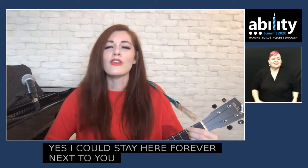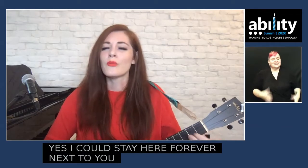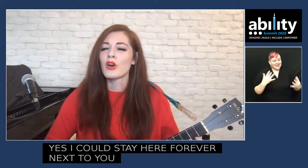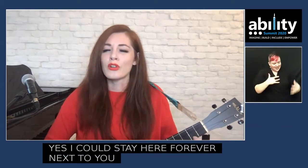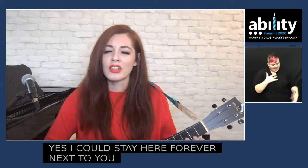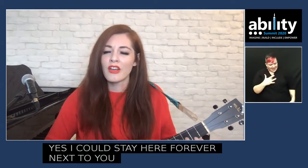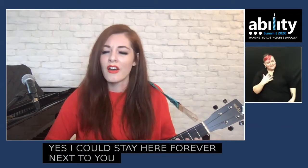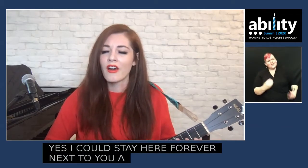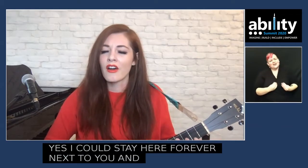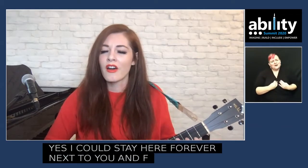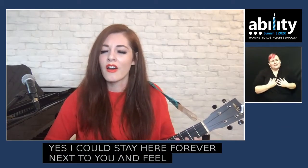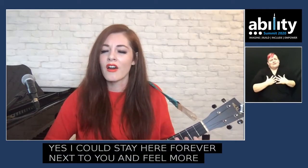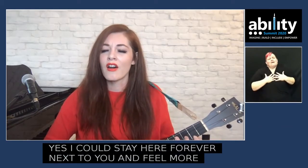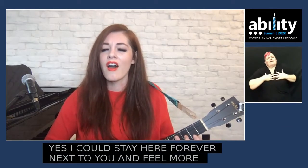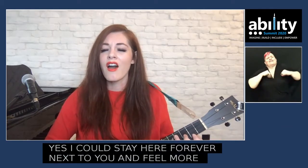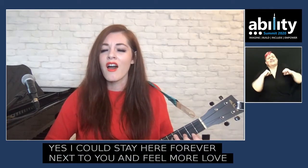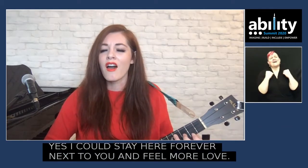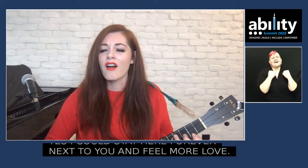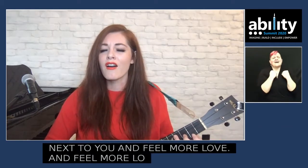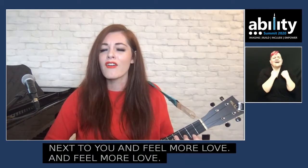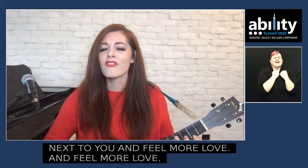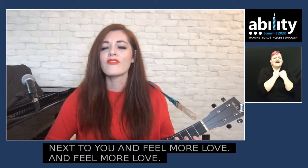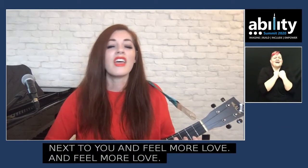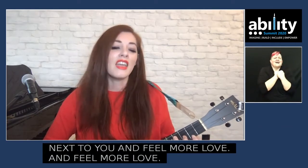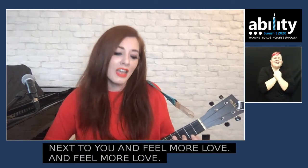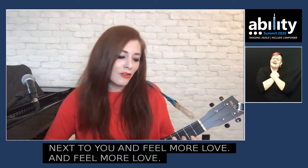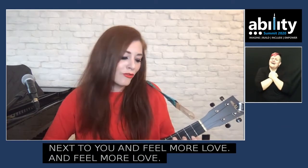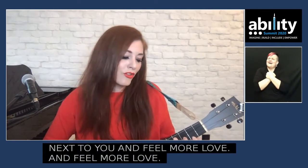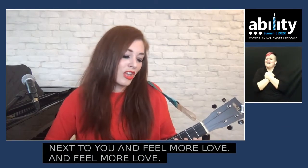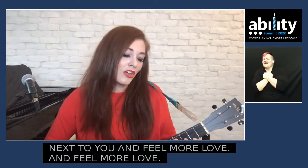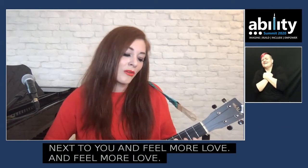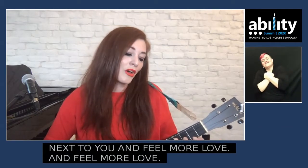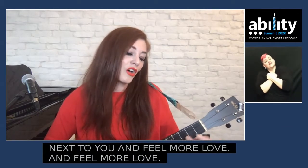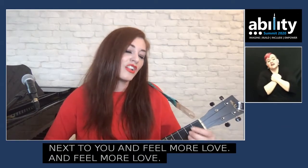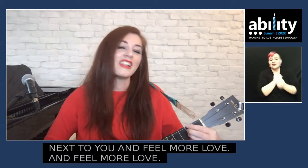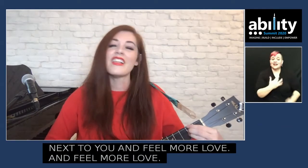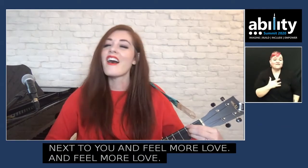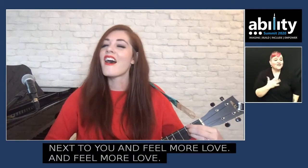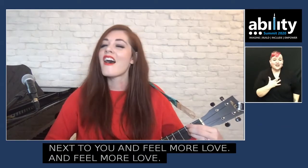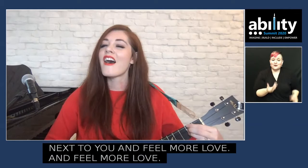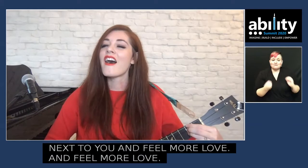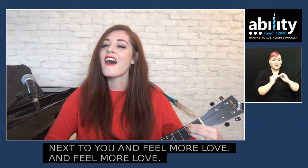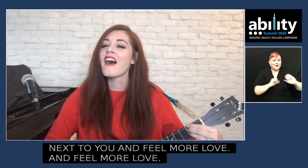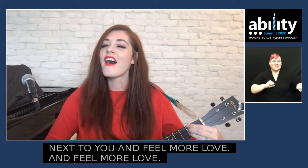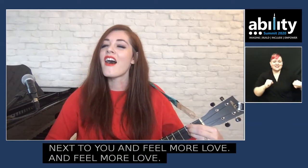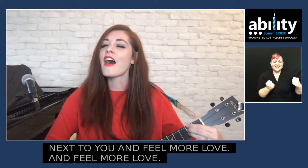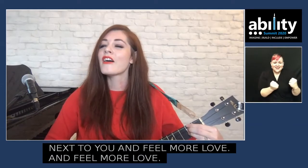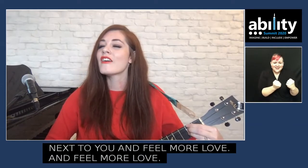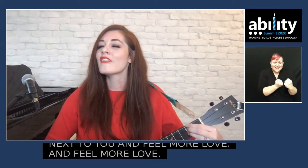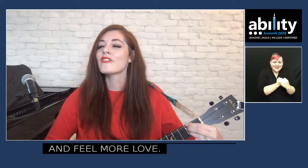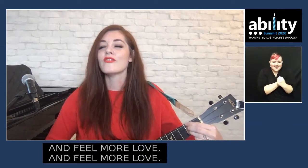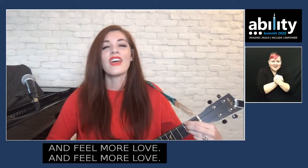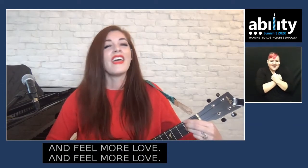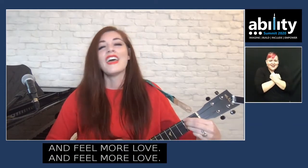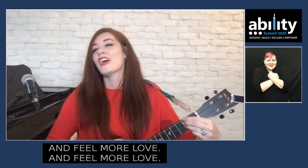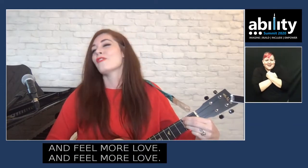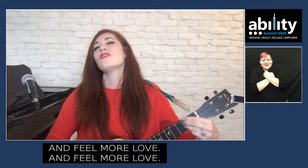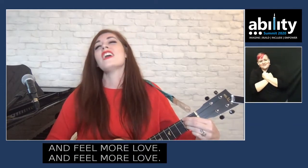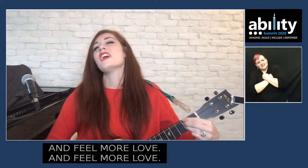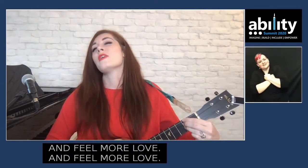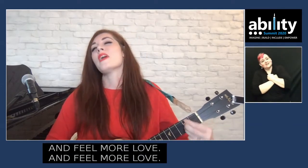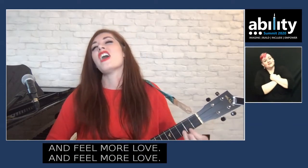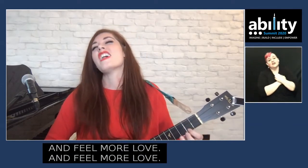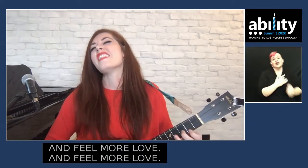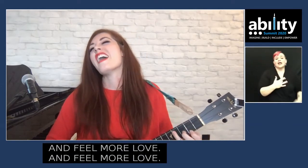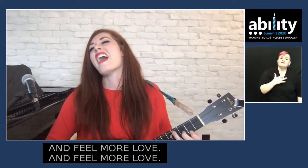and feel more love, and feel more love,